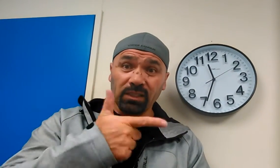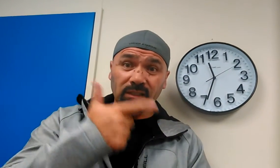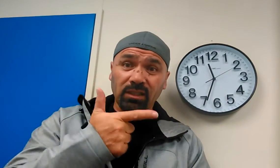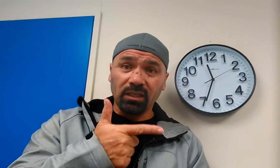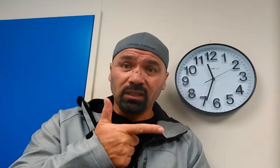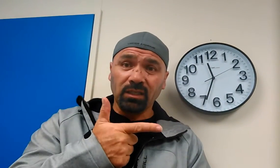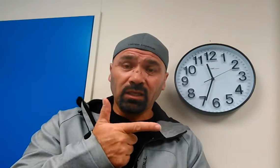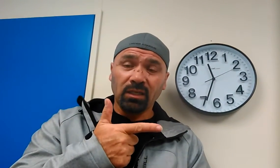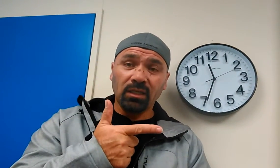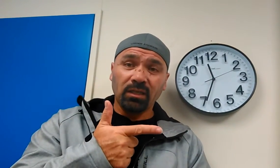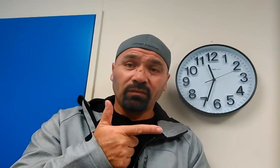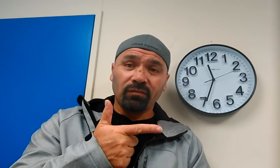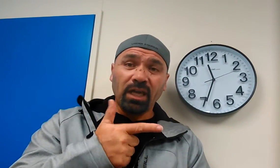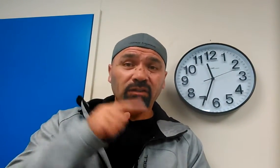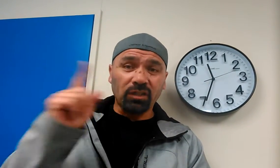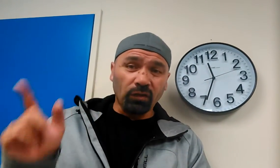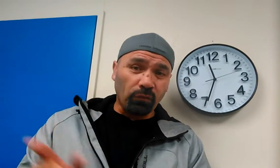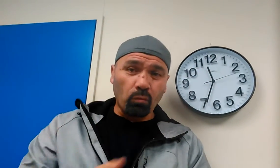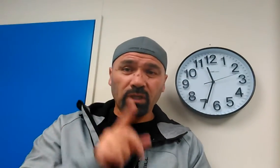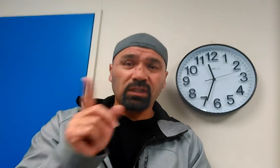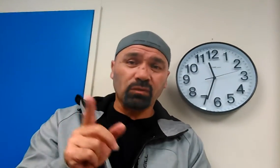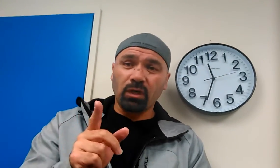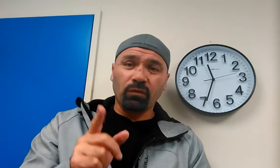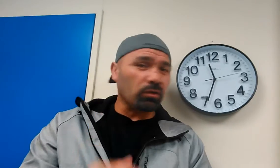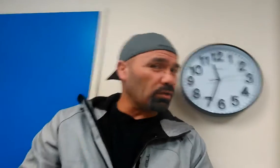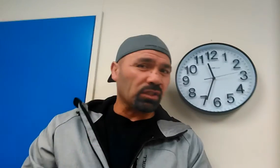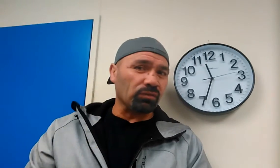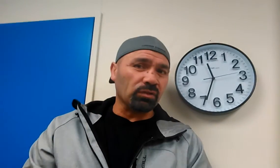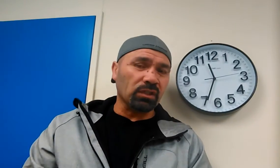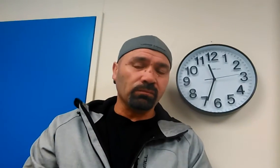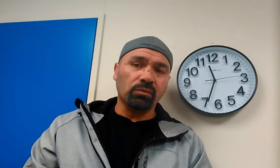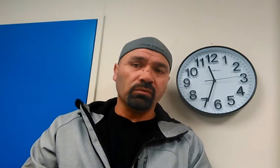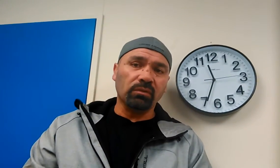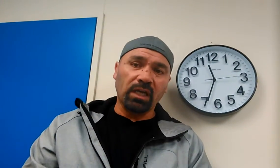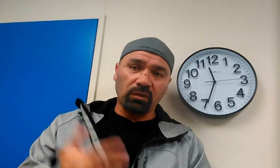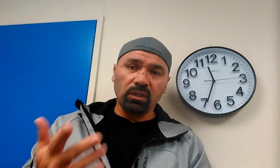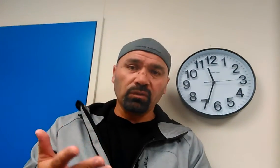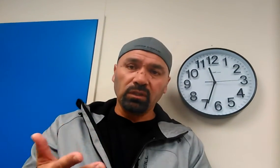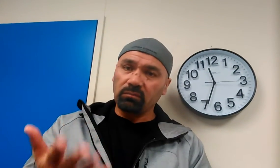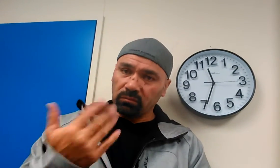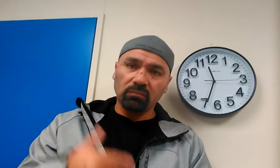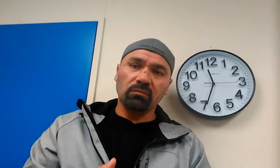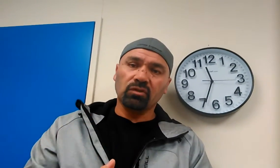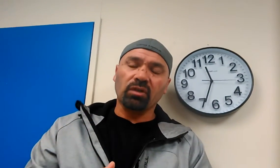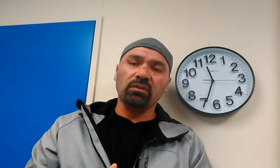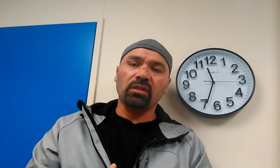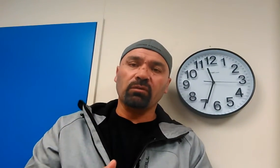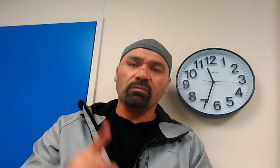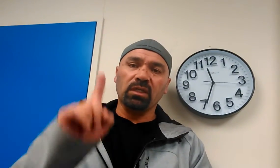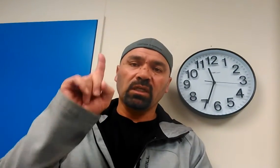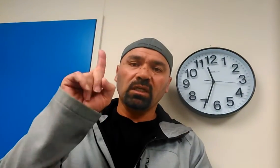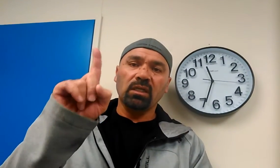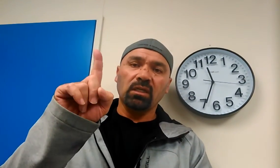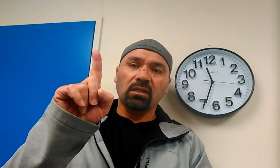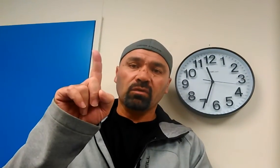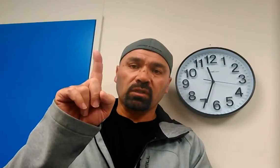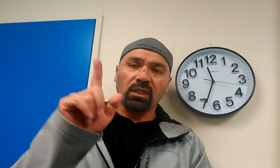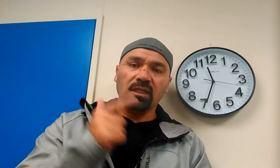the k. Now to go from 1 to 12 o'clock, it's real simple. How do we do it? Try and do that with me. Ko tahi